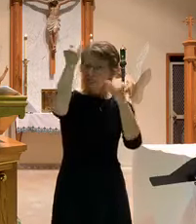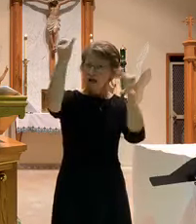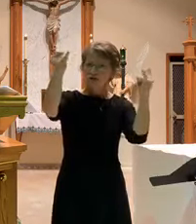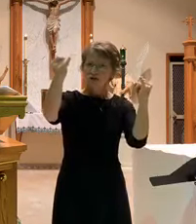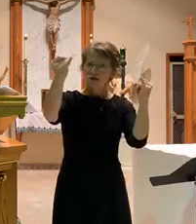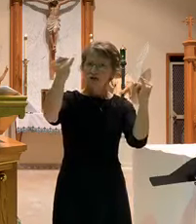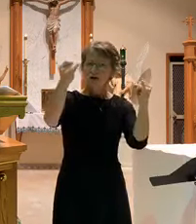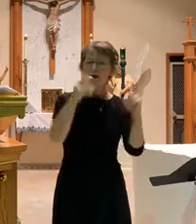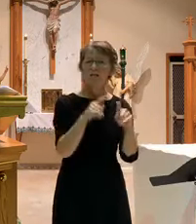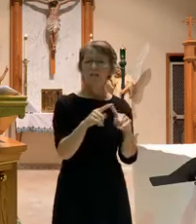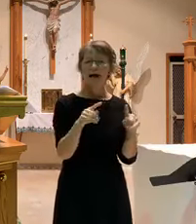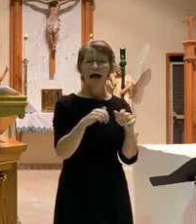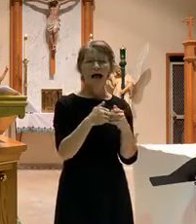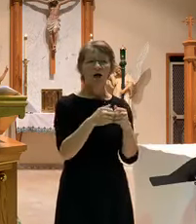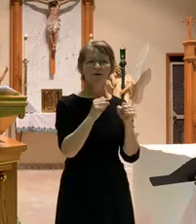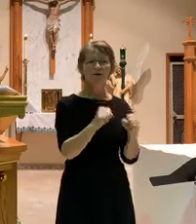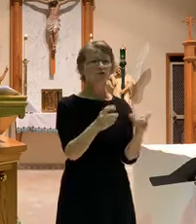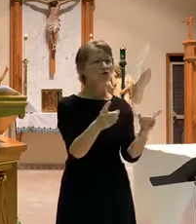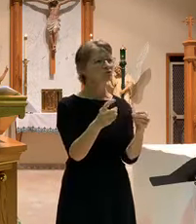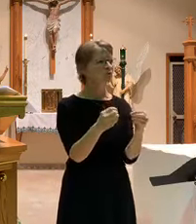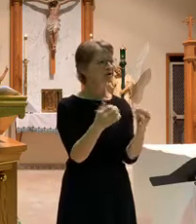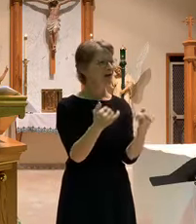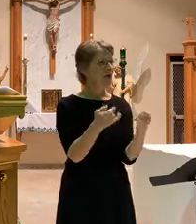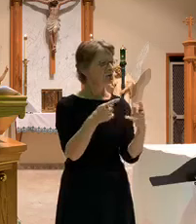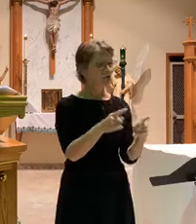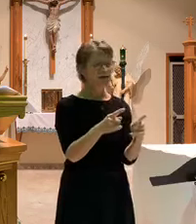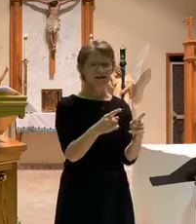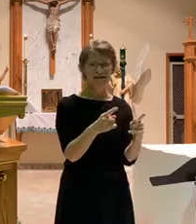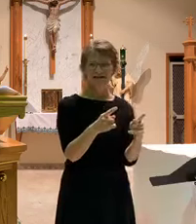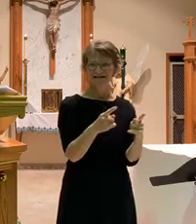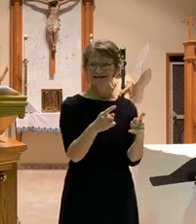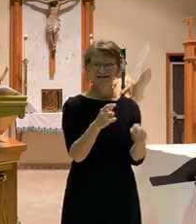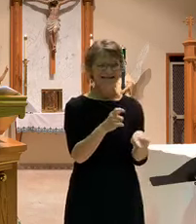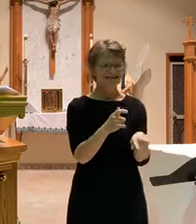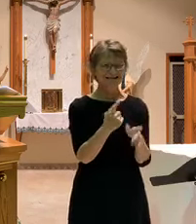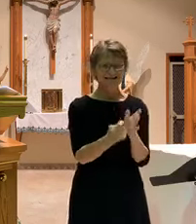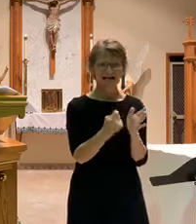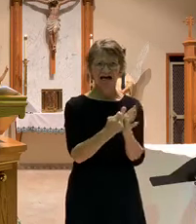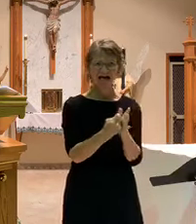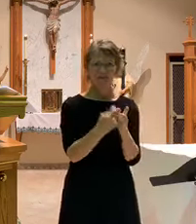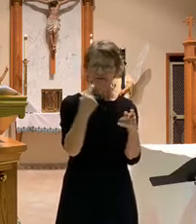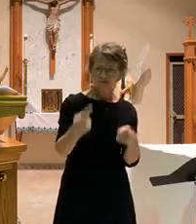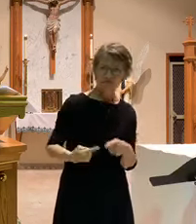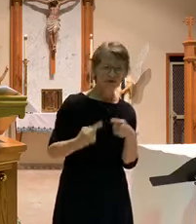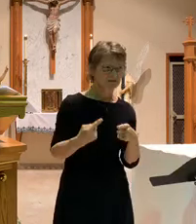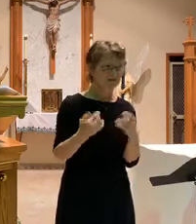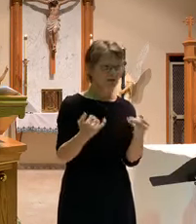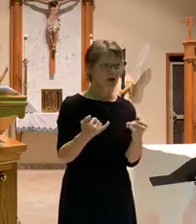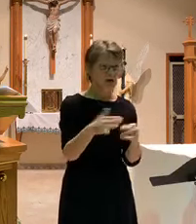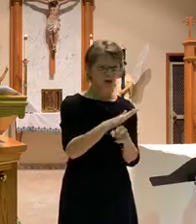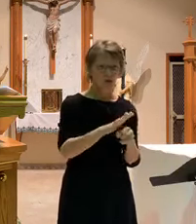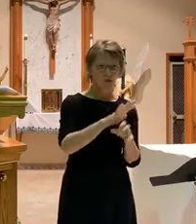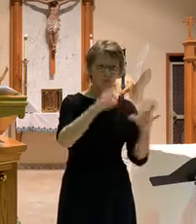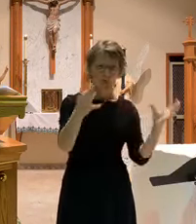But how can we do this in this 21st century and keep focusing on Christ?